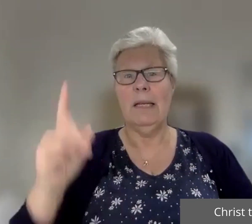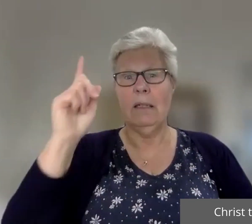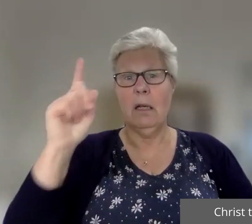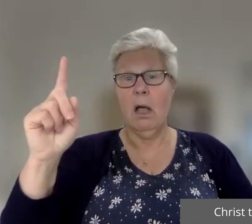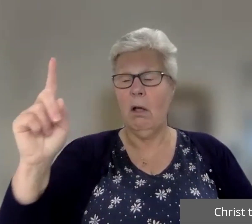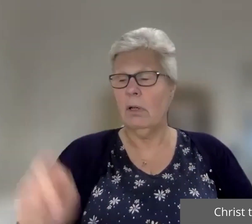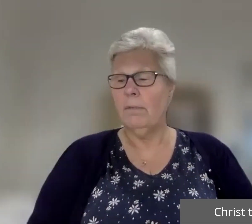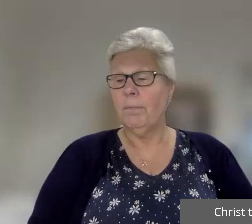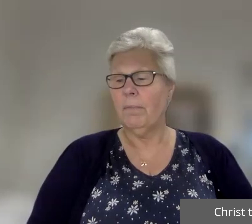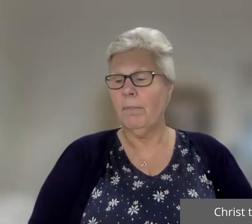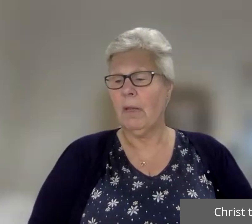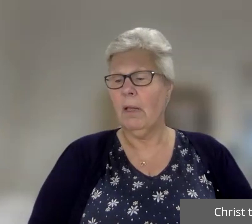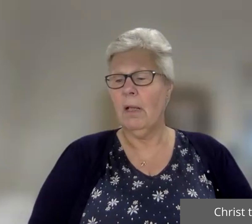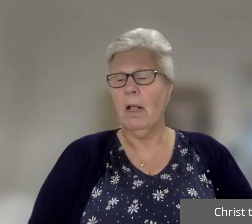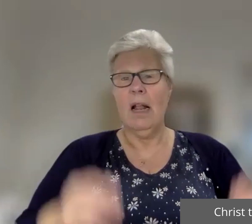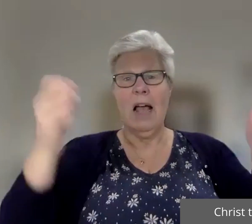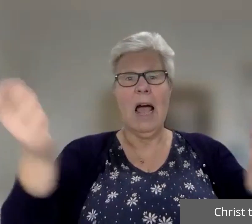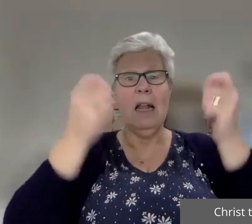Thanks be to God.